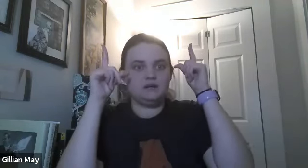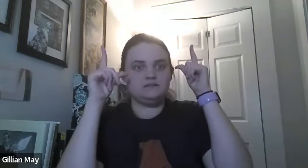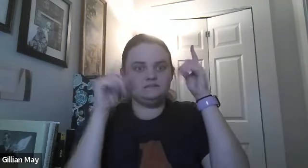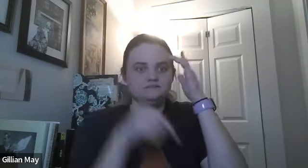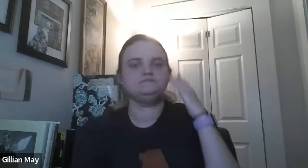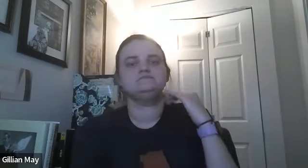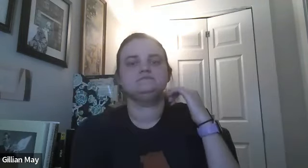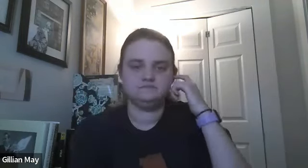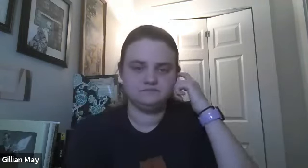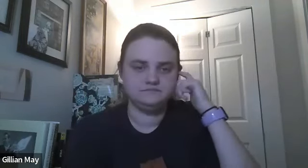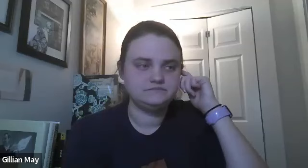Surprise.